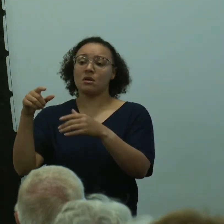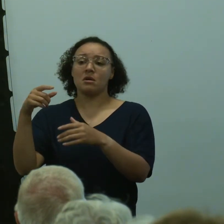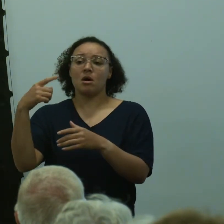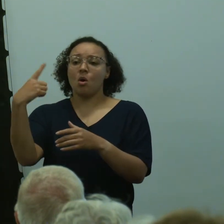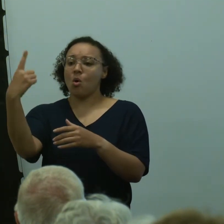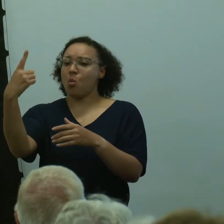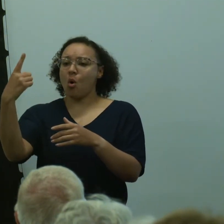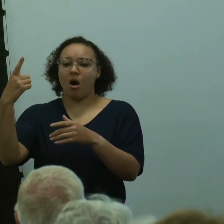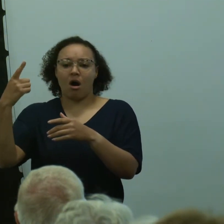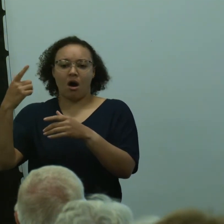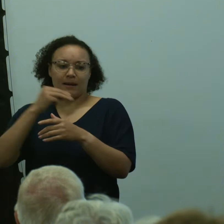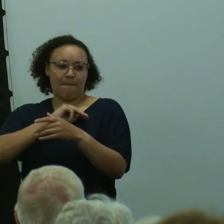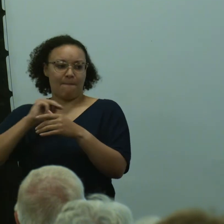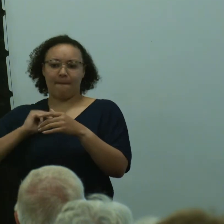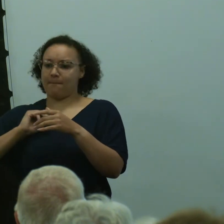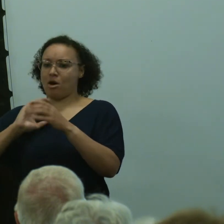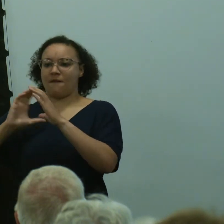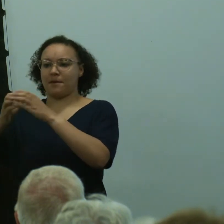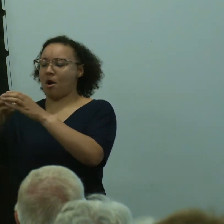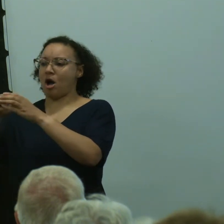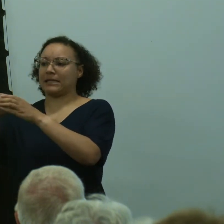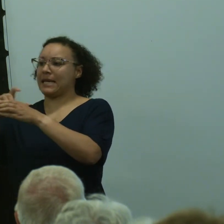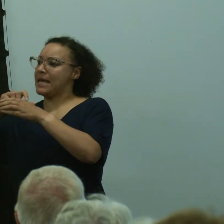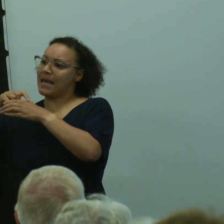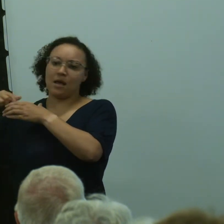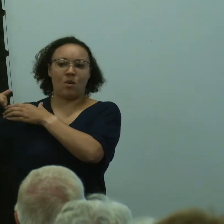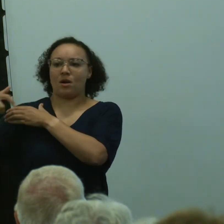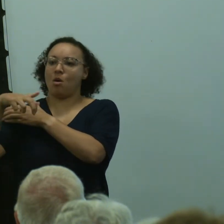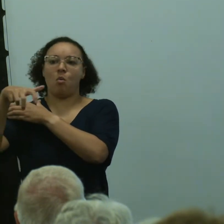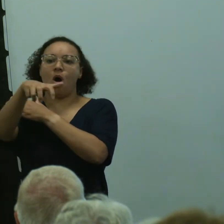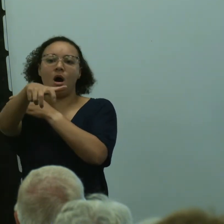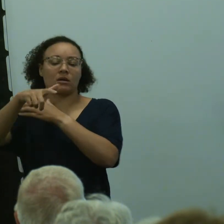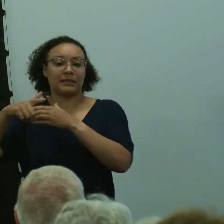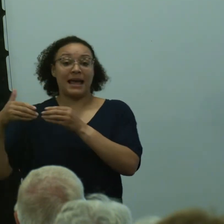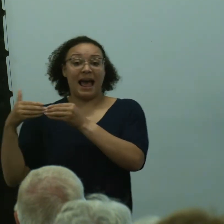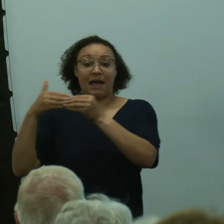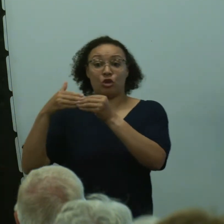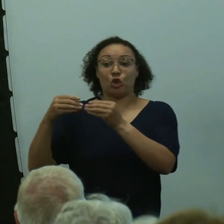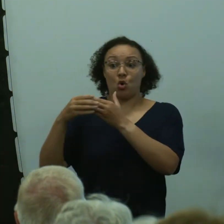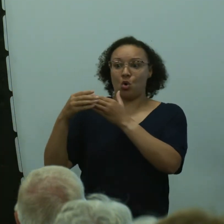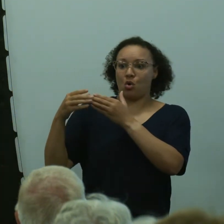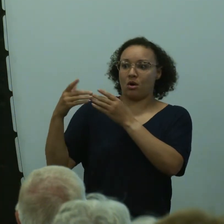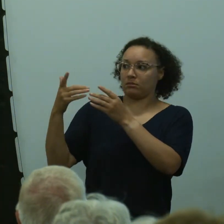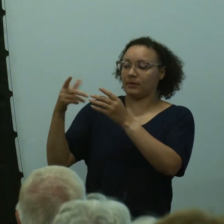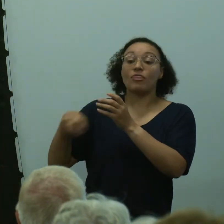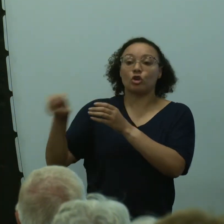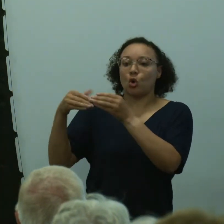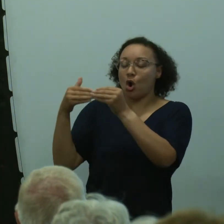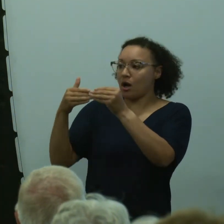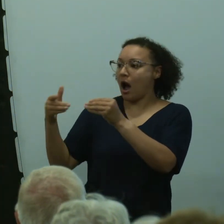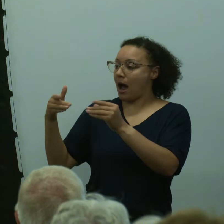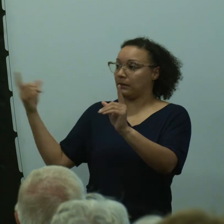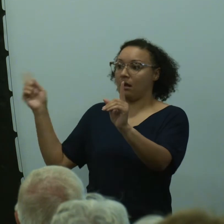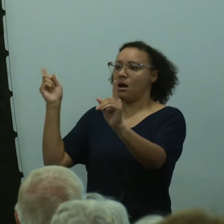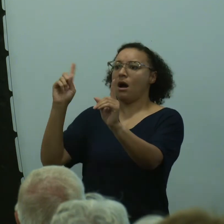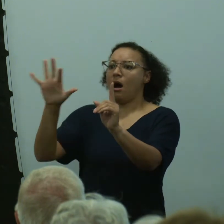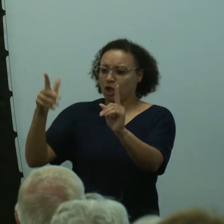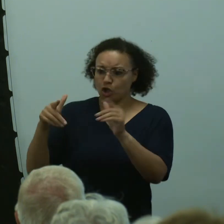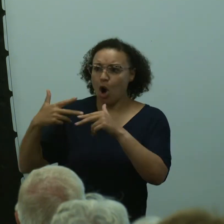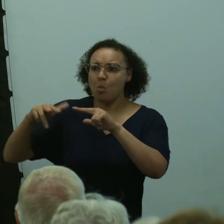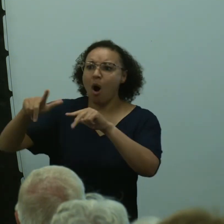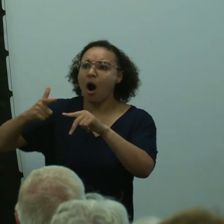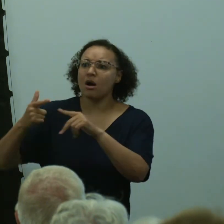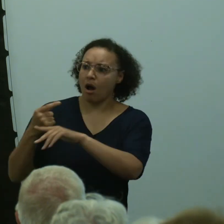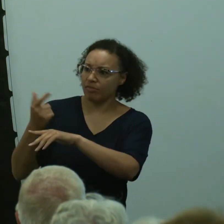party went and walked on this grass. Well, our tour guide went nuts. No, don't walk on the grass. What do you mean don't walk on